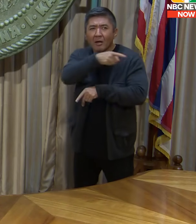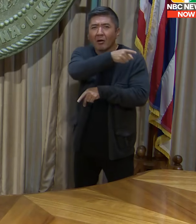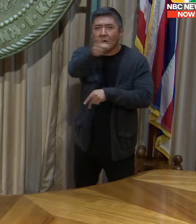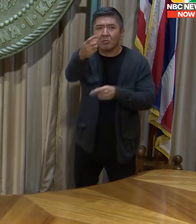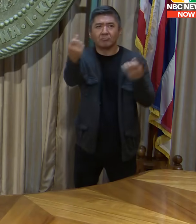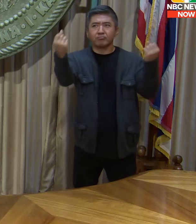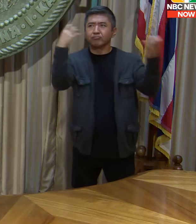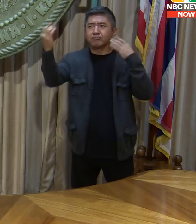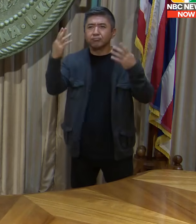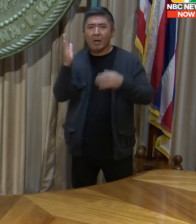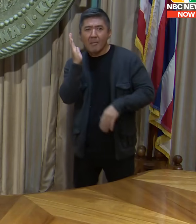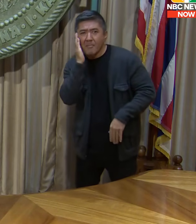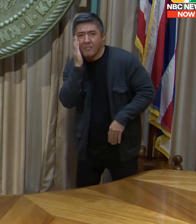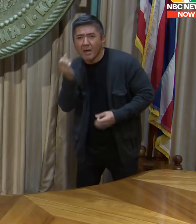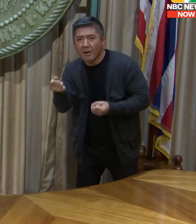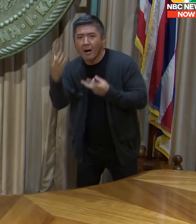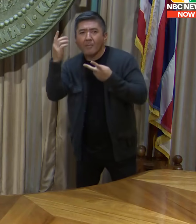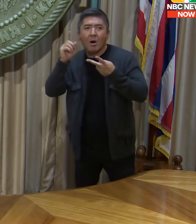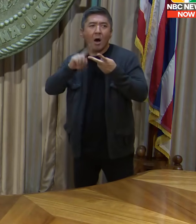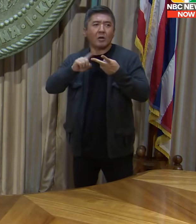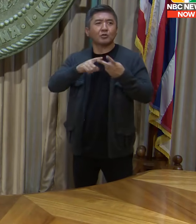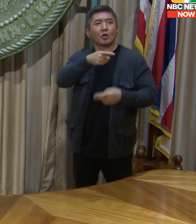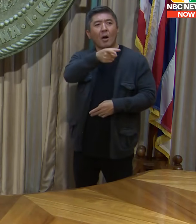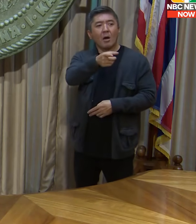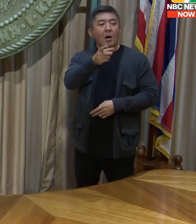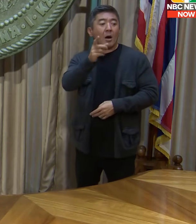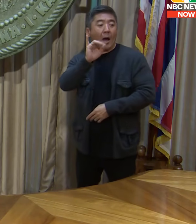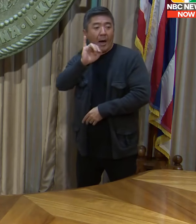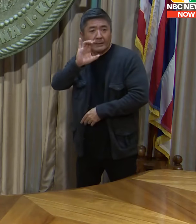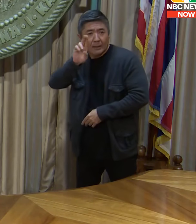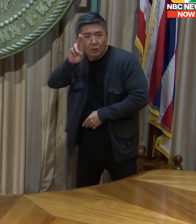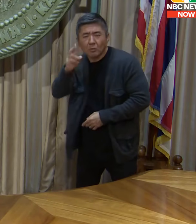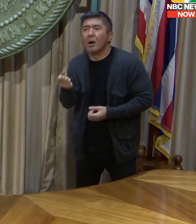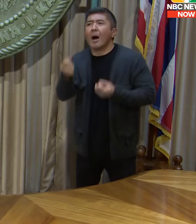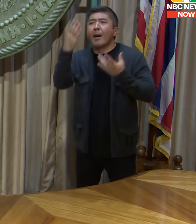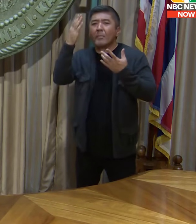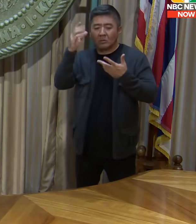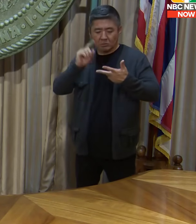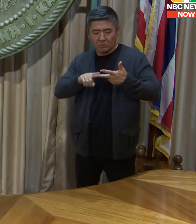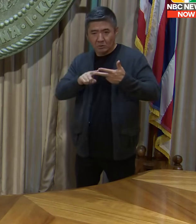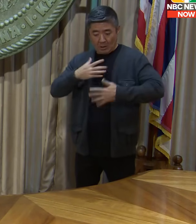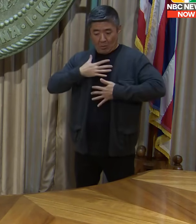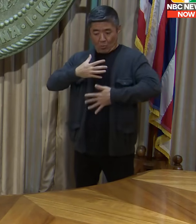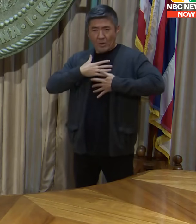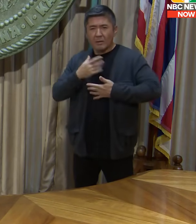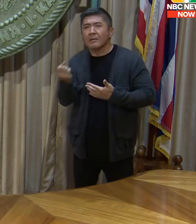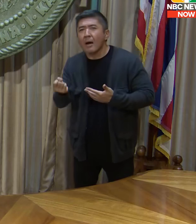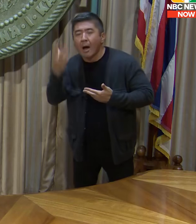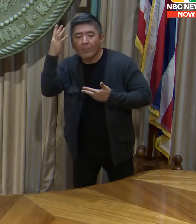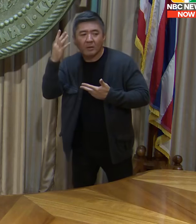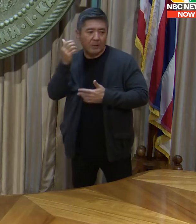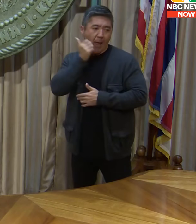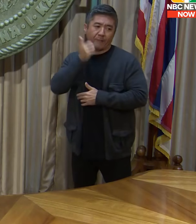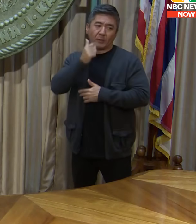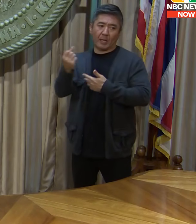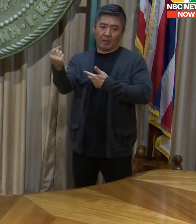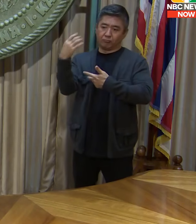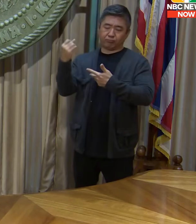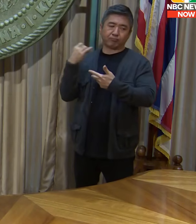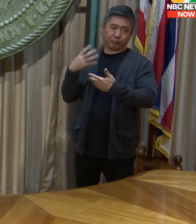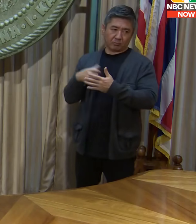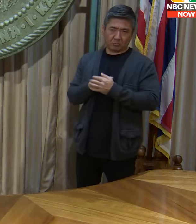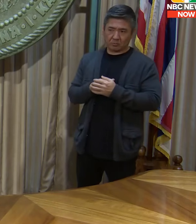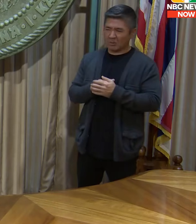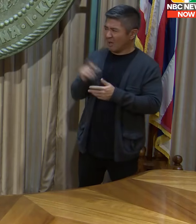many of our intensive care unit beds are used, and how many of our ventilators are used. I'm pointing out one last thing. On the chart, we have